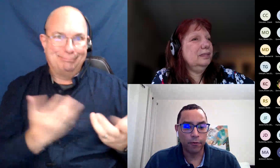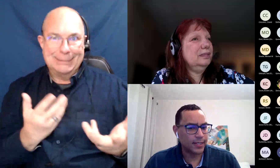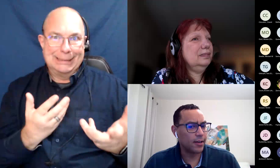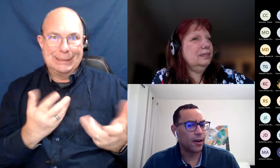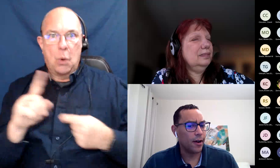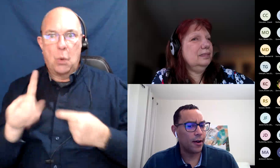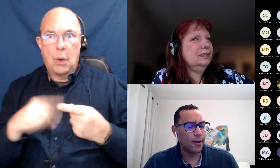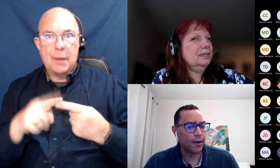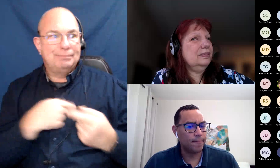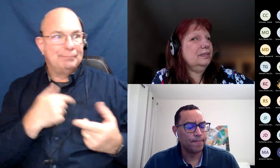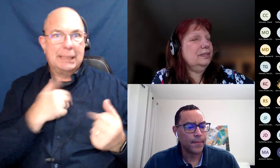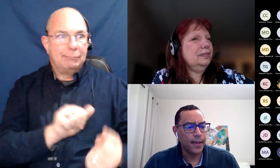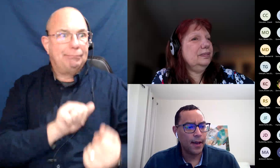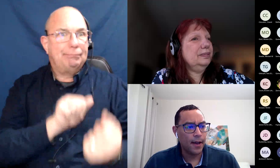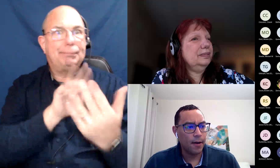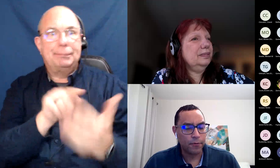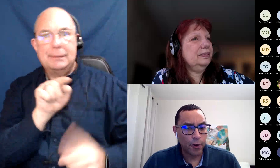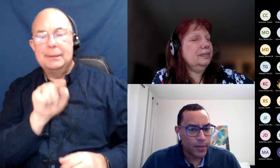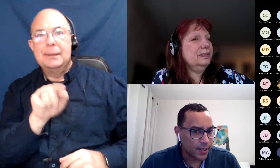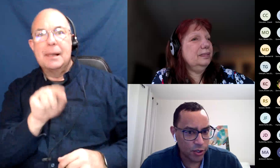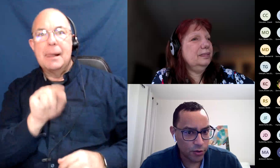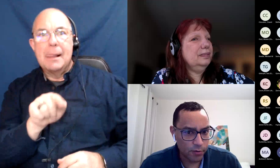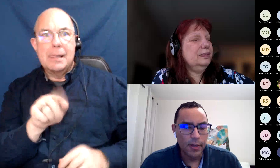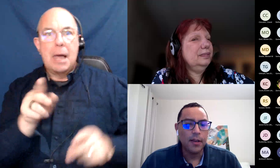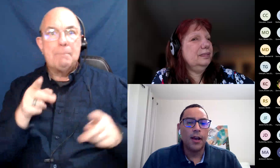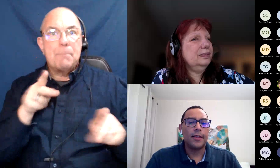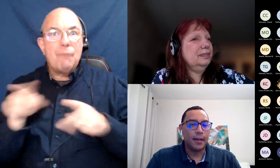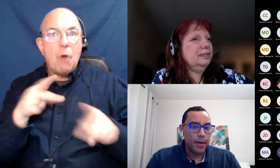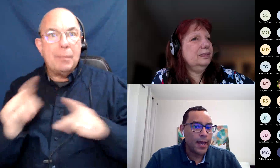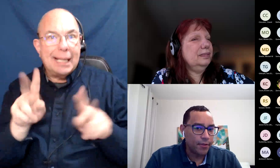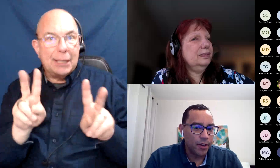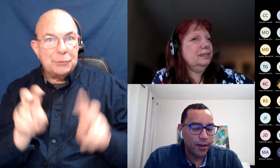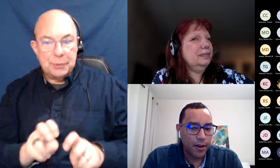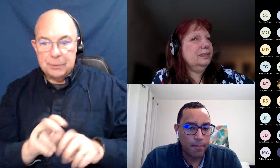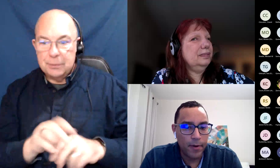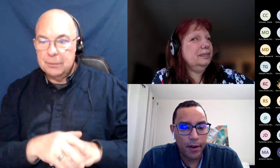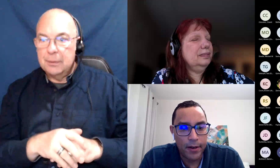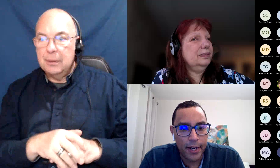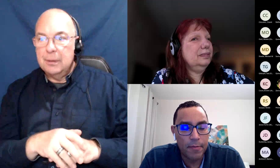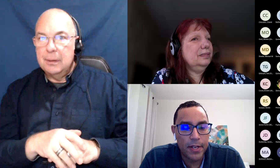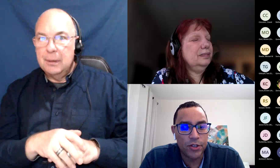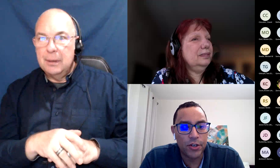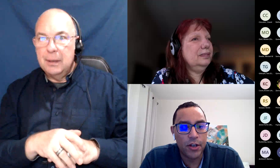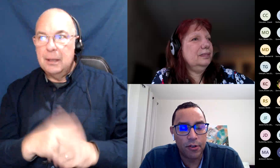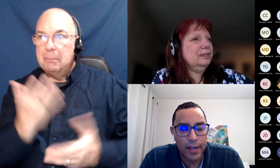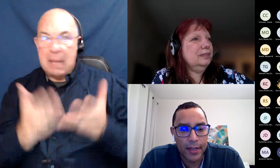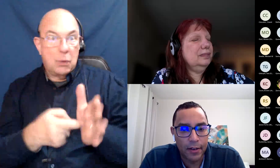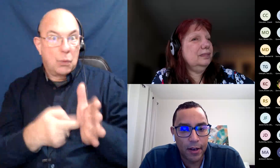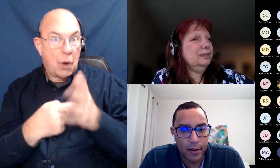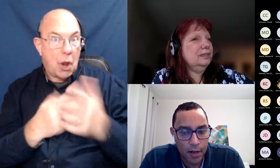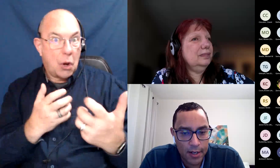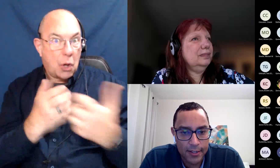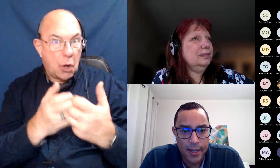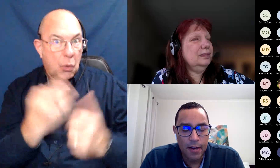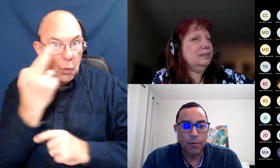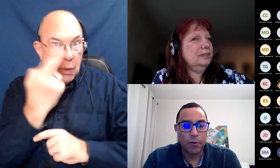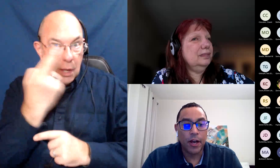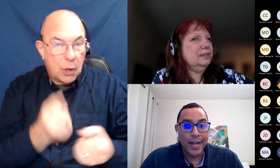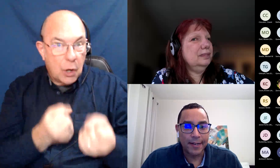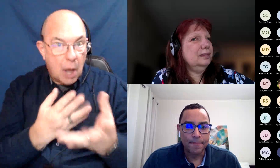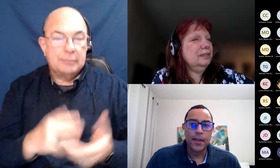when we're facing a performance issue that may have an accommodation underlying